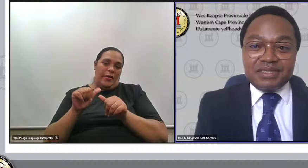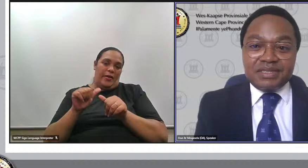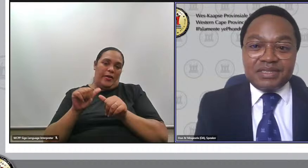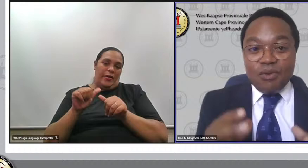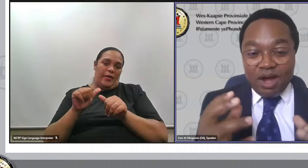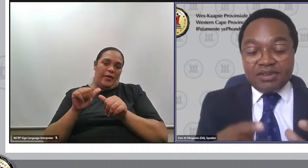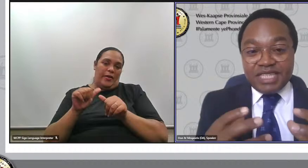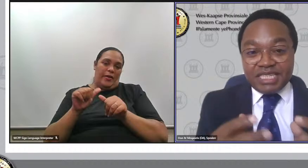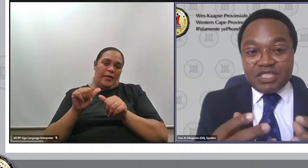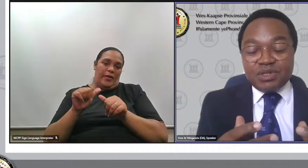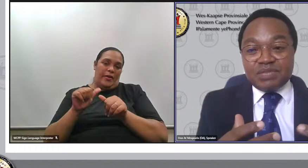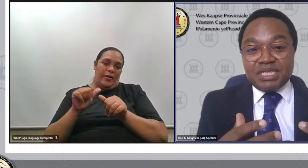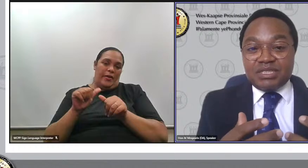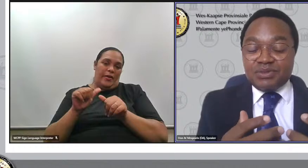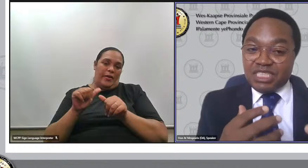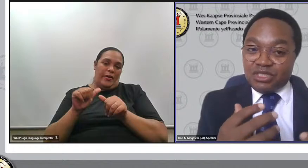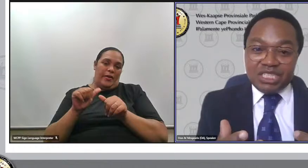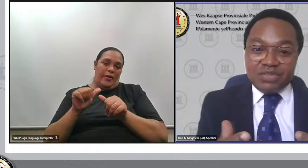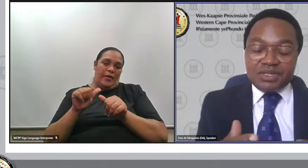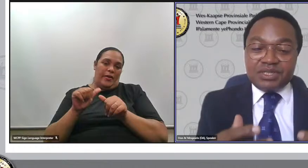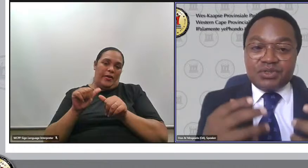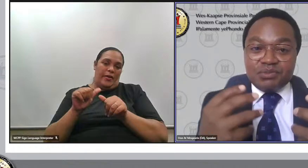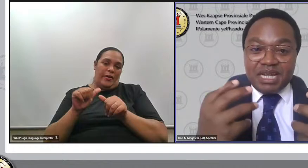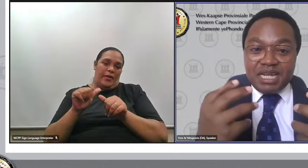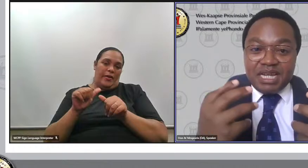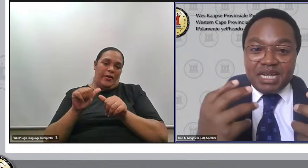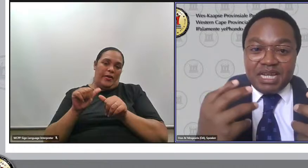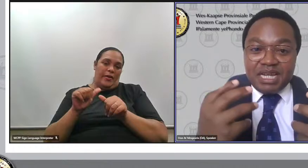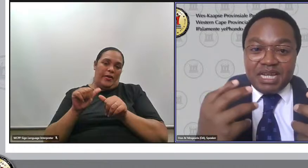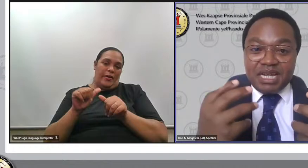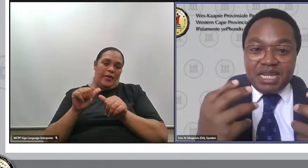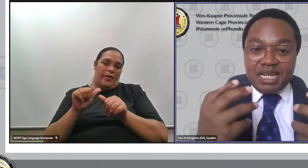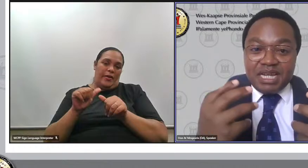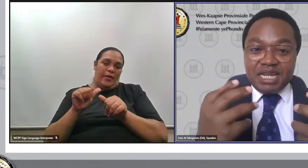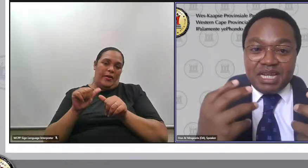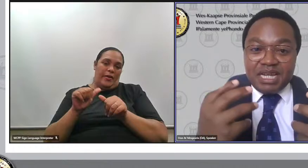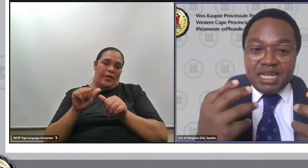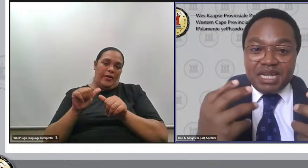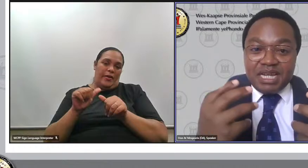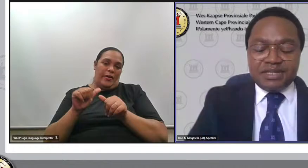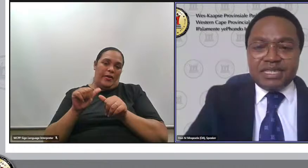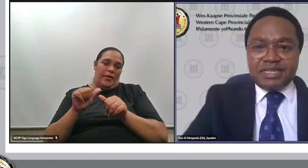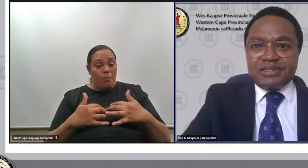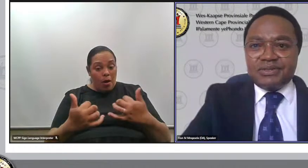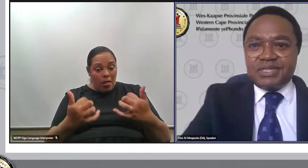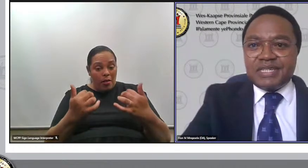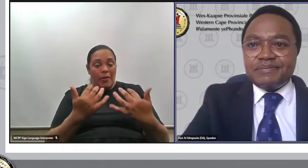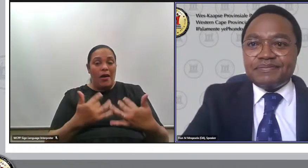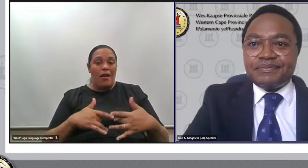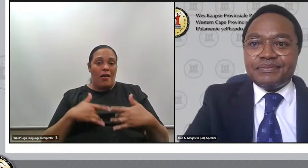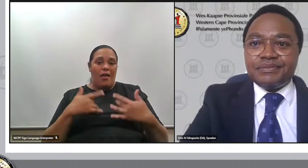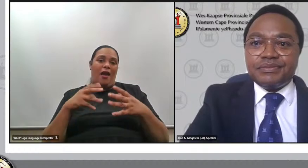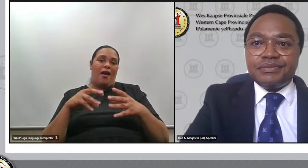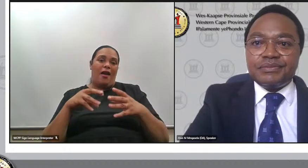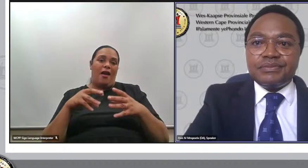And that's one of the responsibilities we need to deal with, to make this parliament alive among the people. Thank you,